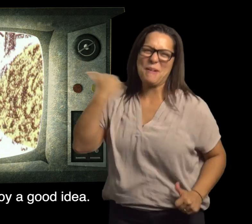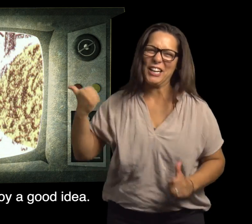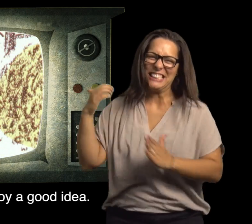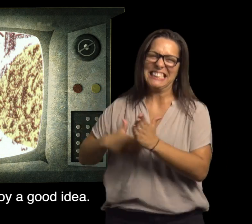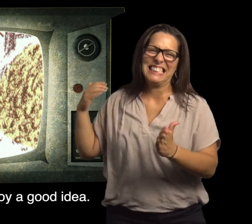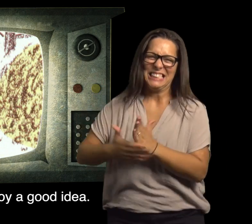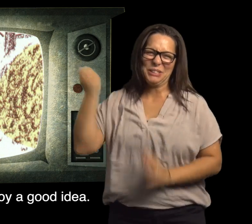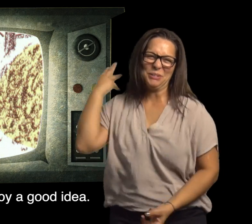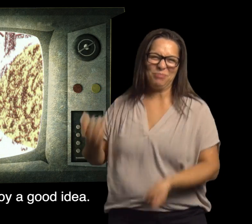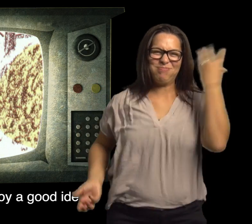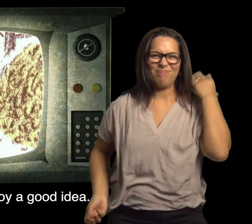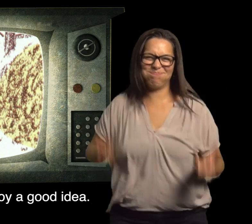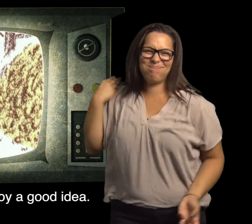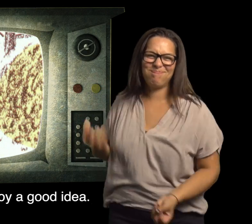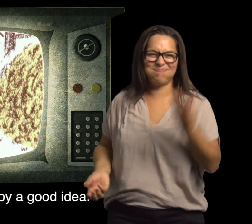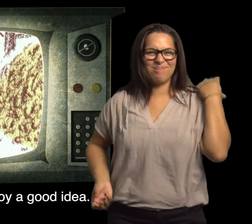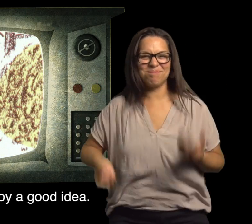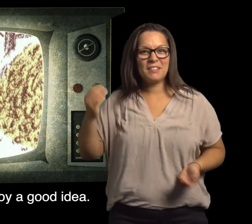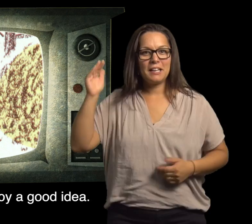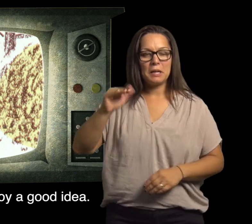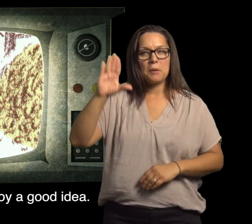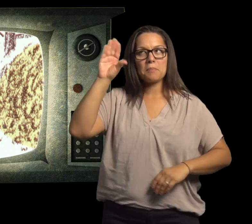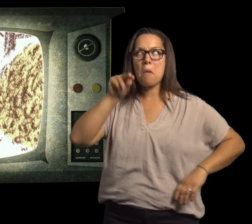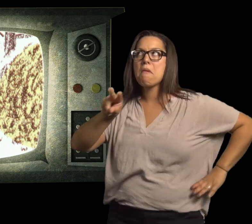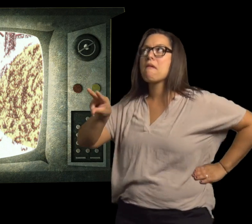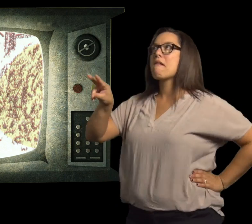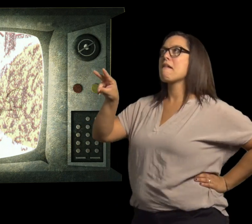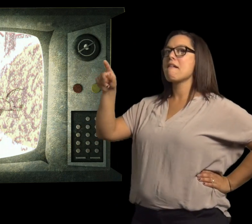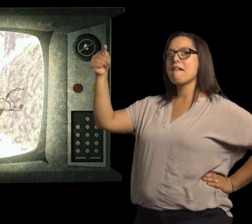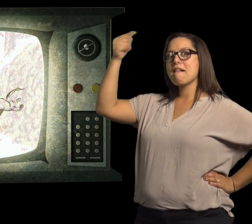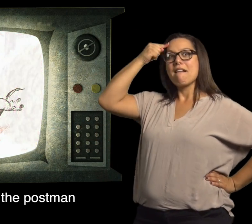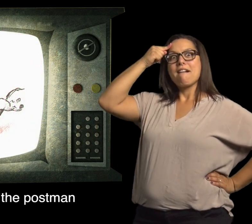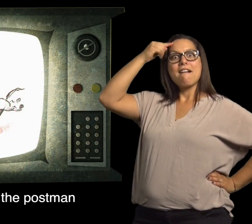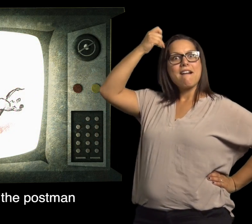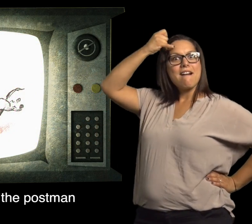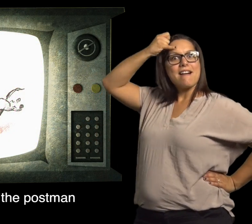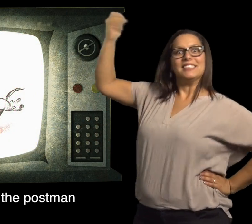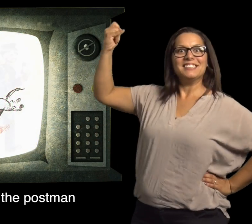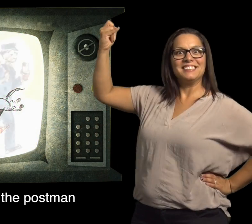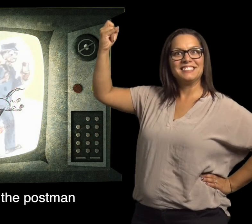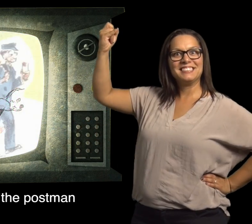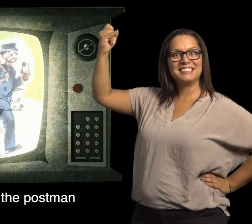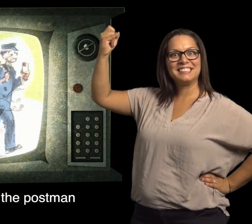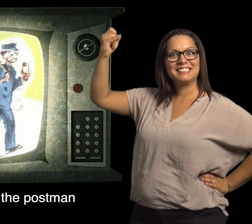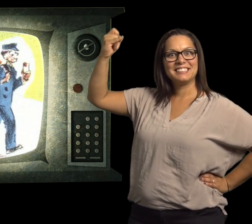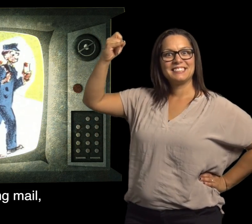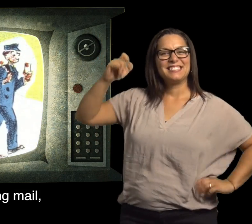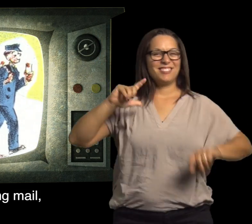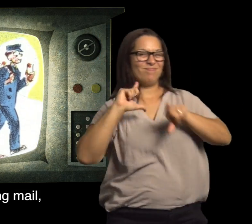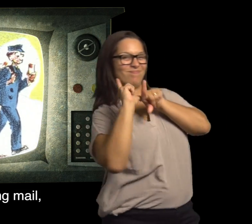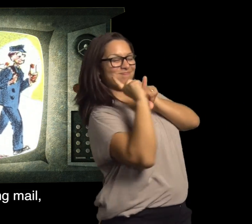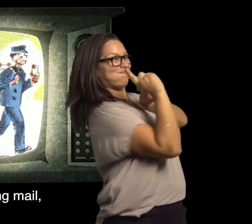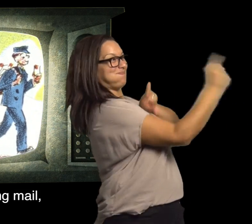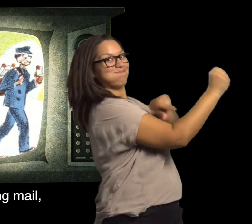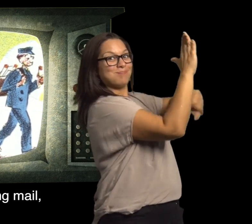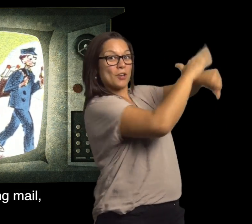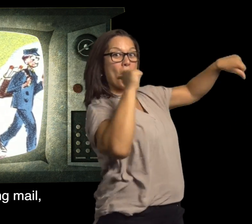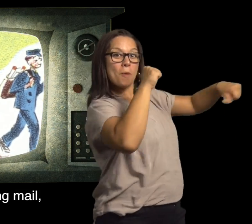This gave the little boy a good idea. He ran off and told the postman with the morning mail,